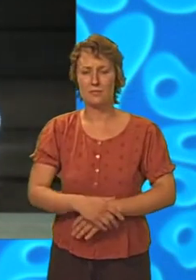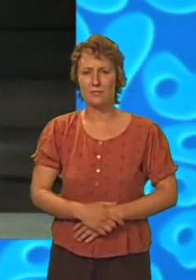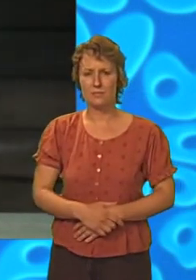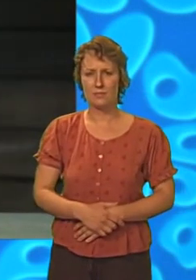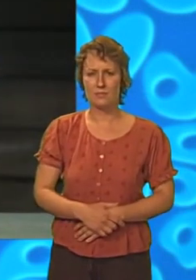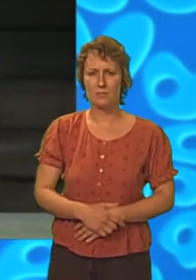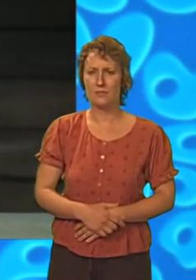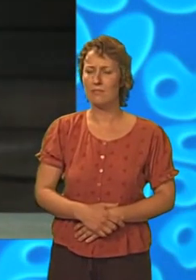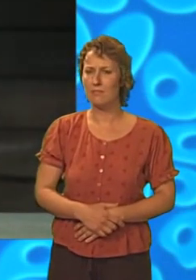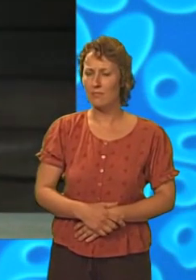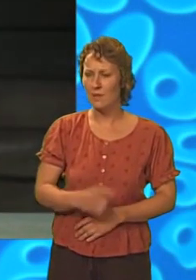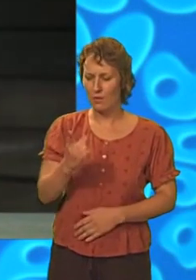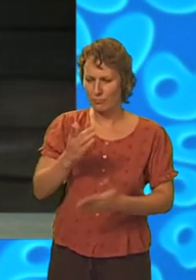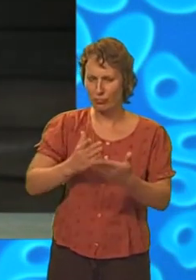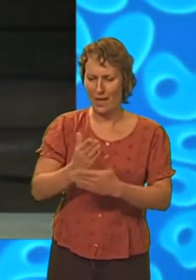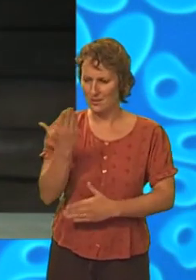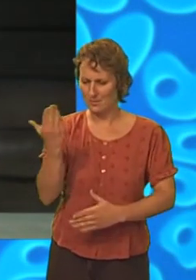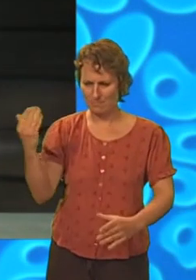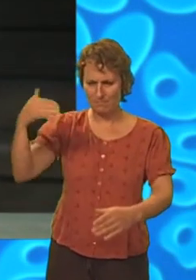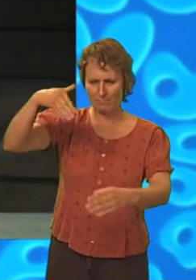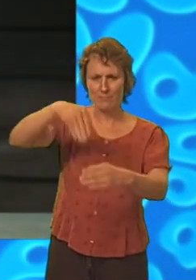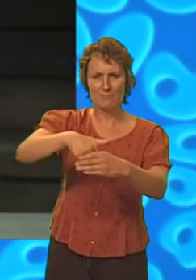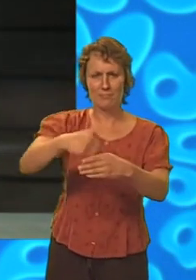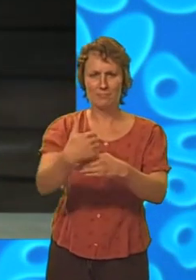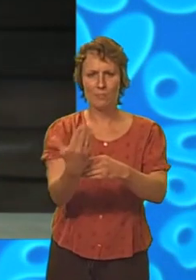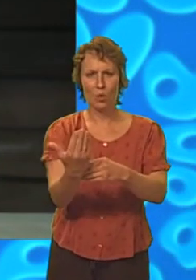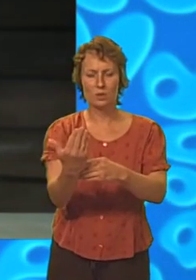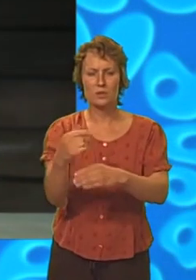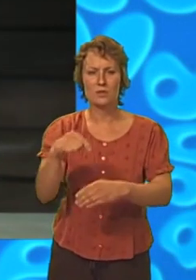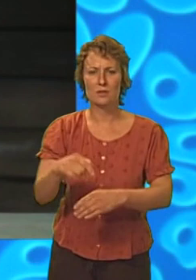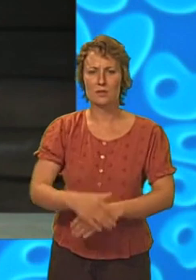Next, he put the slice of bread into the magic box.